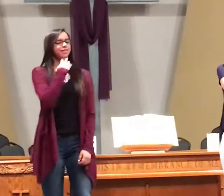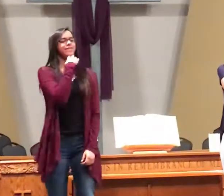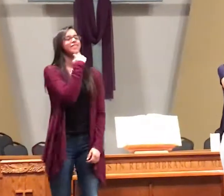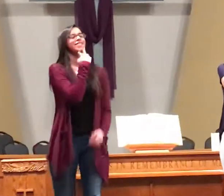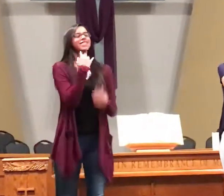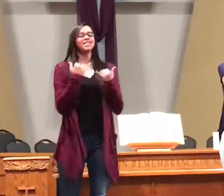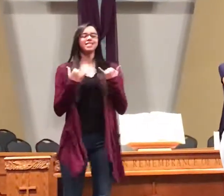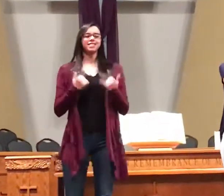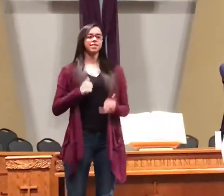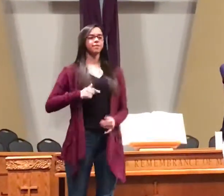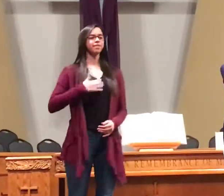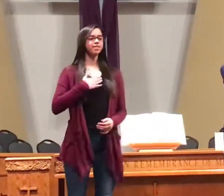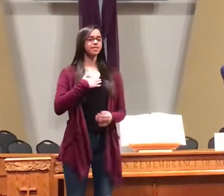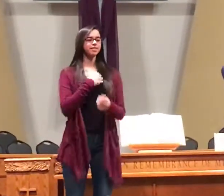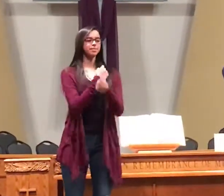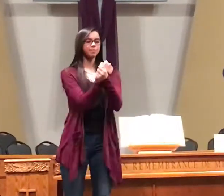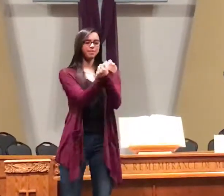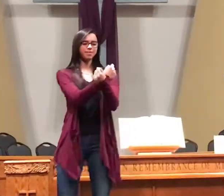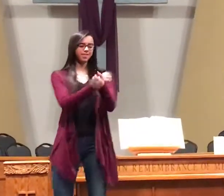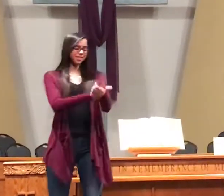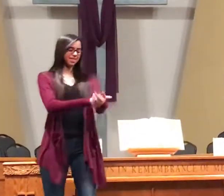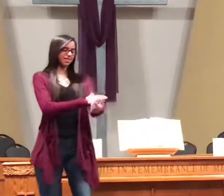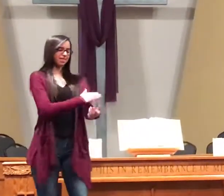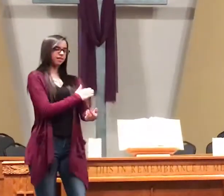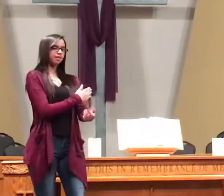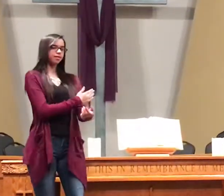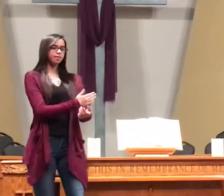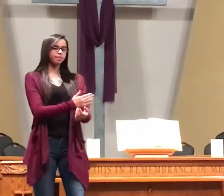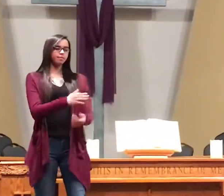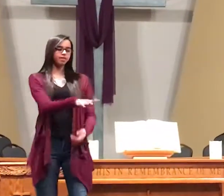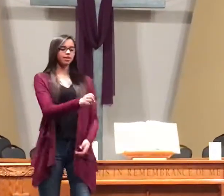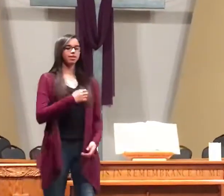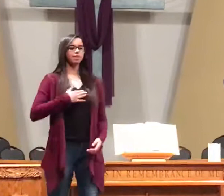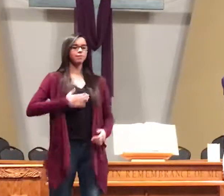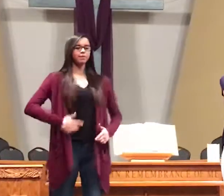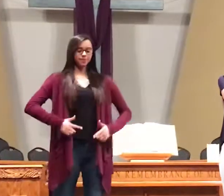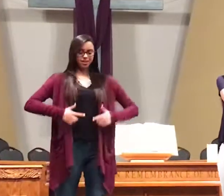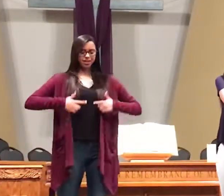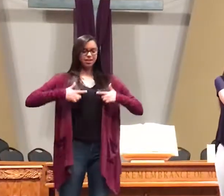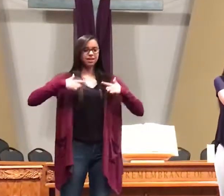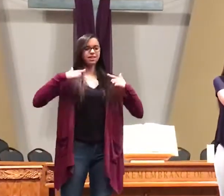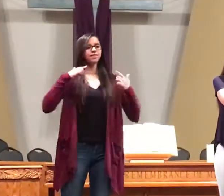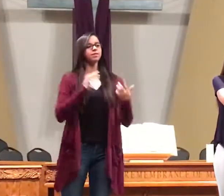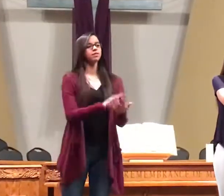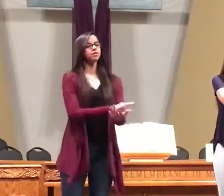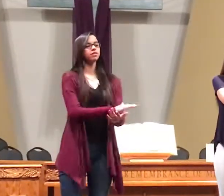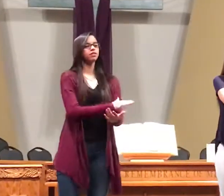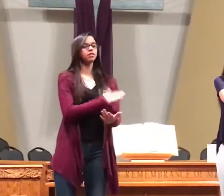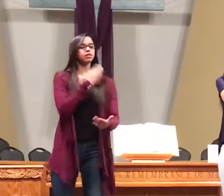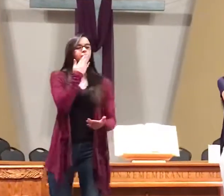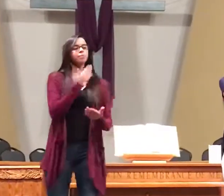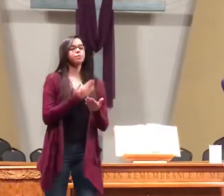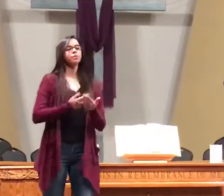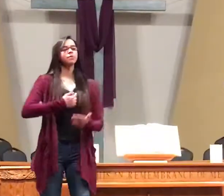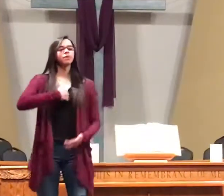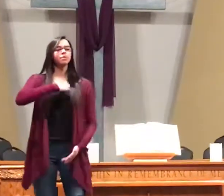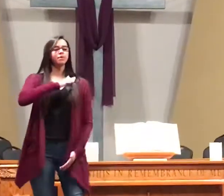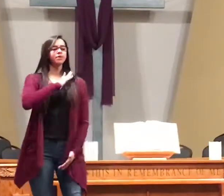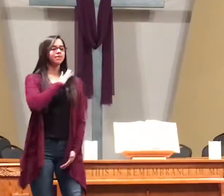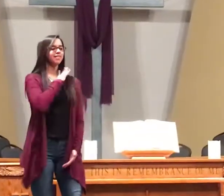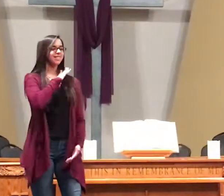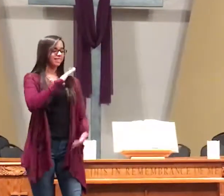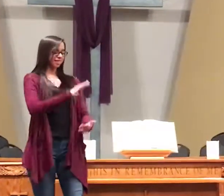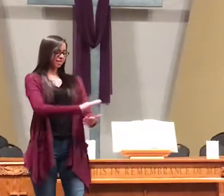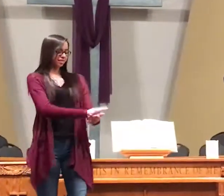hear my voice this time? is my fight song, take back my life song, prove